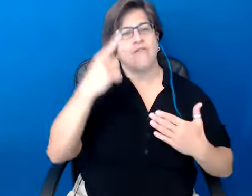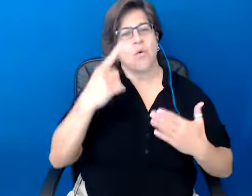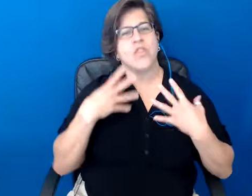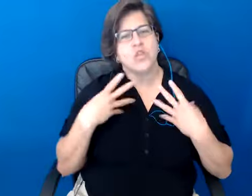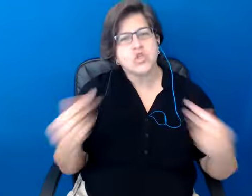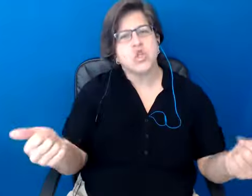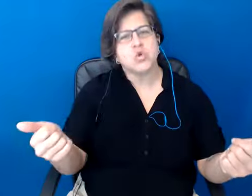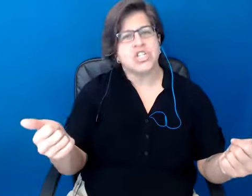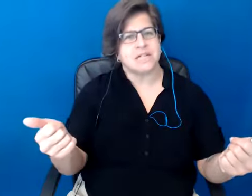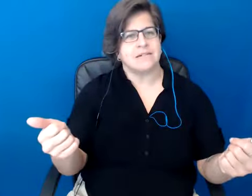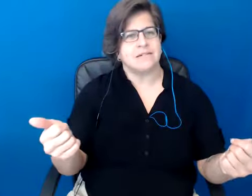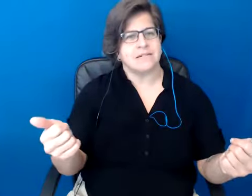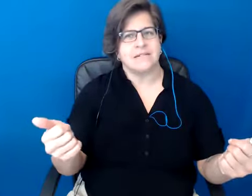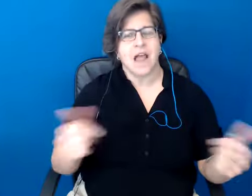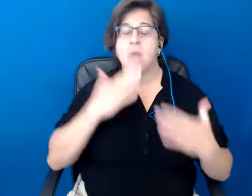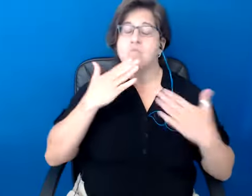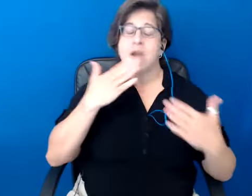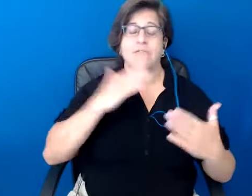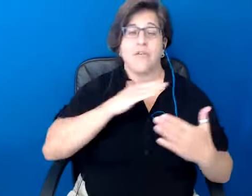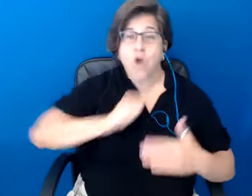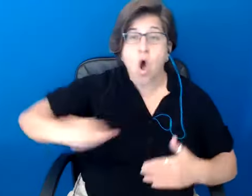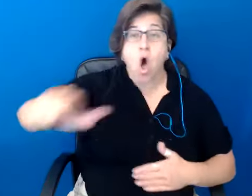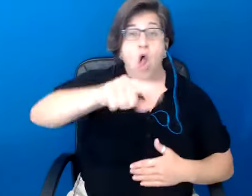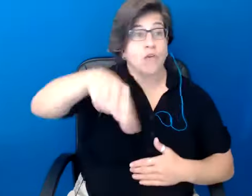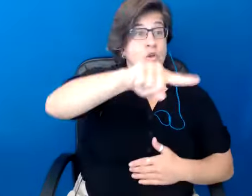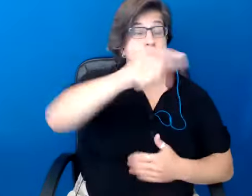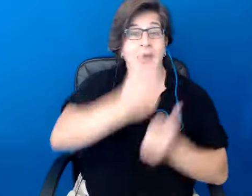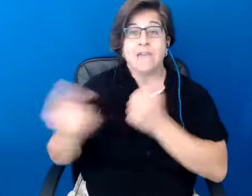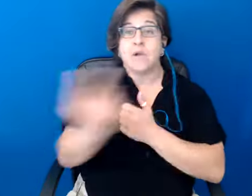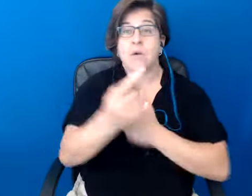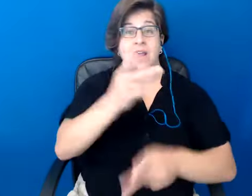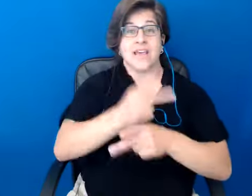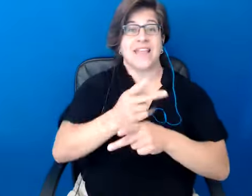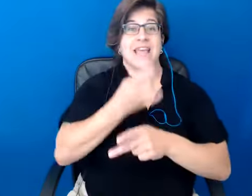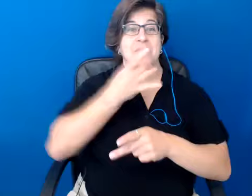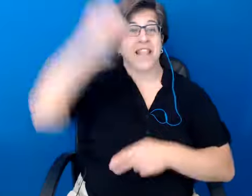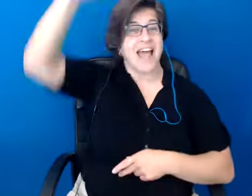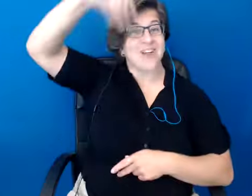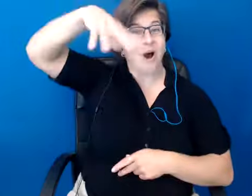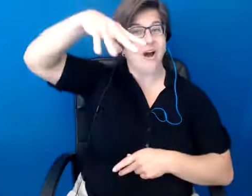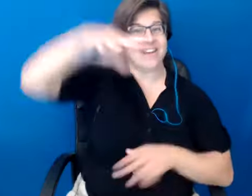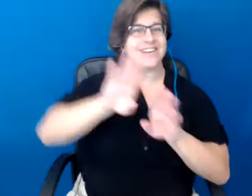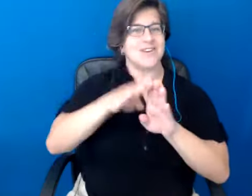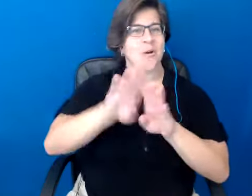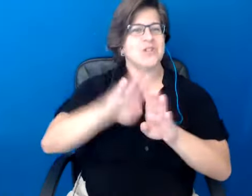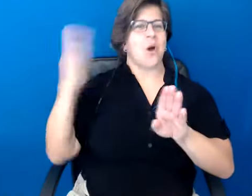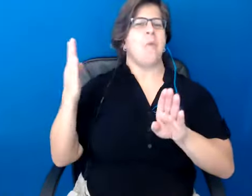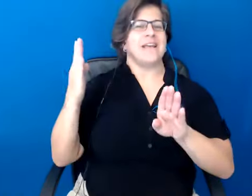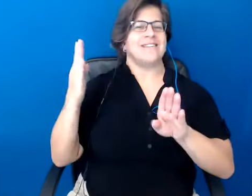Anonymous. I'm really grateful for the solution that people had. They came on. I'm really grateful for all of